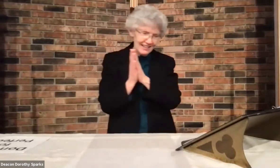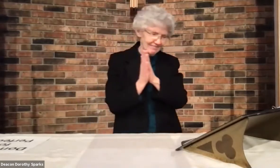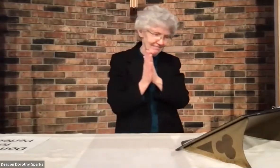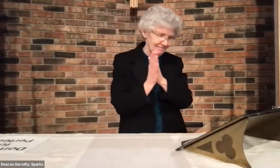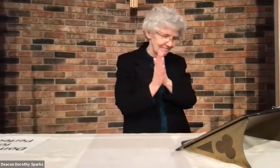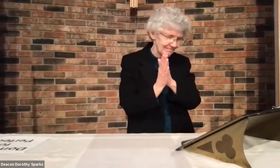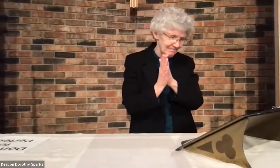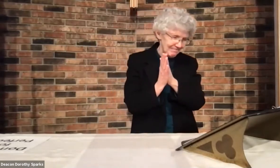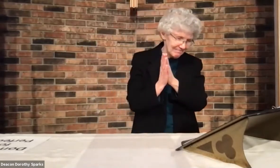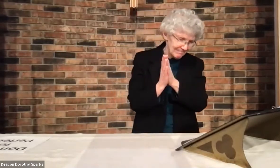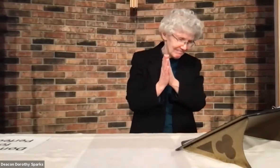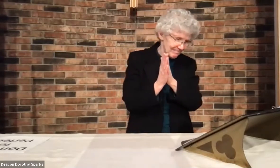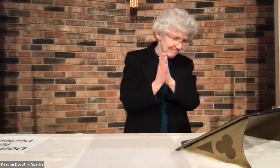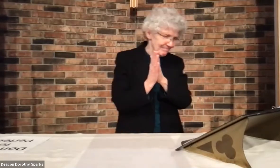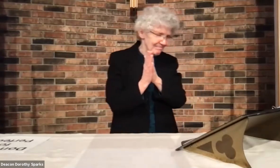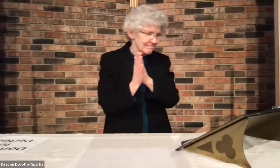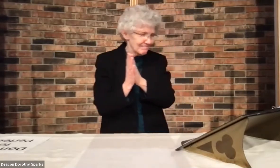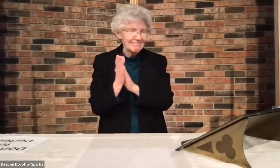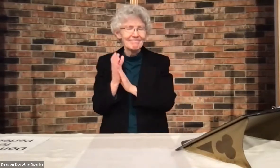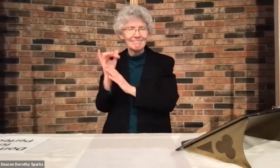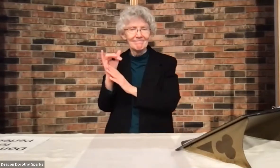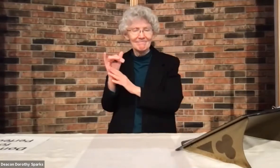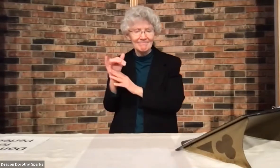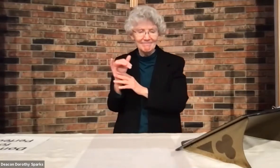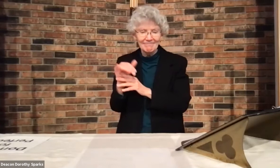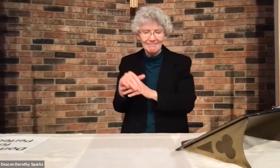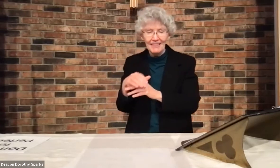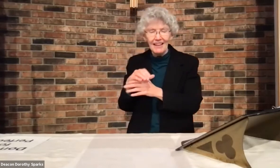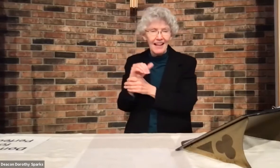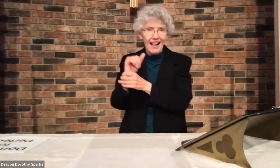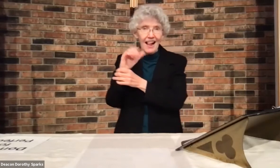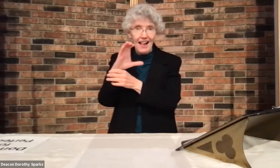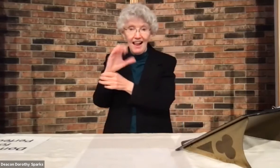to try to keep everyone to remain calm and to remember to pray.